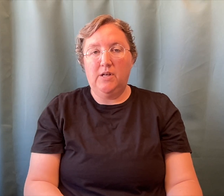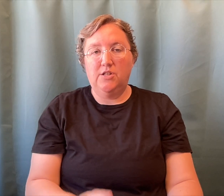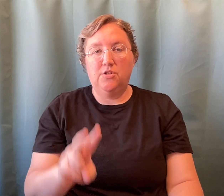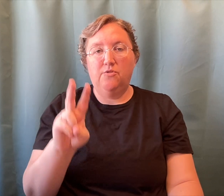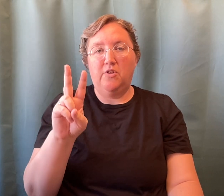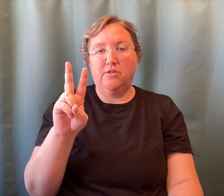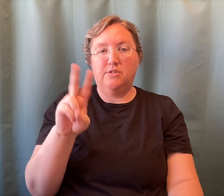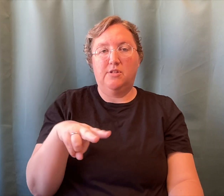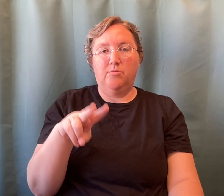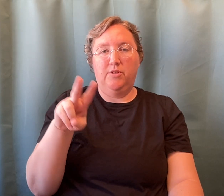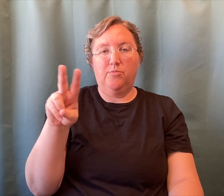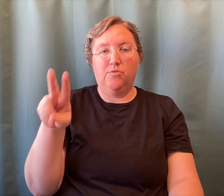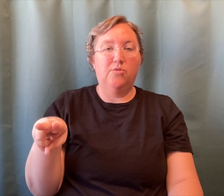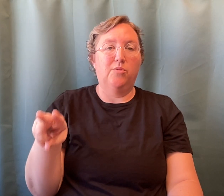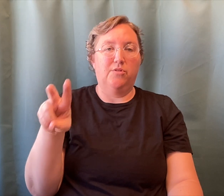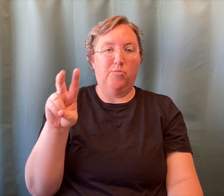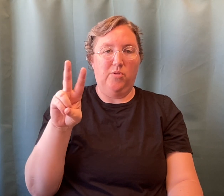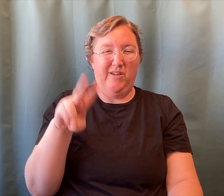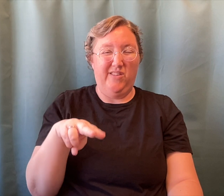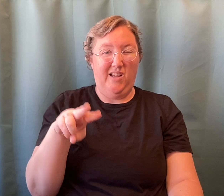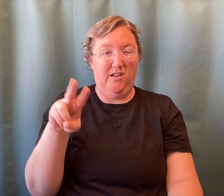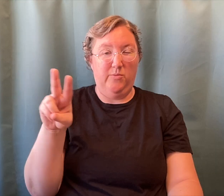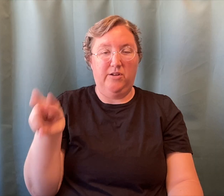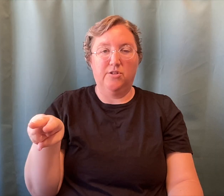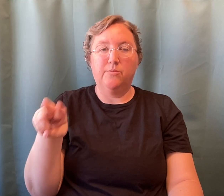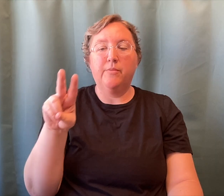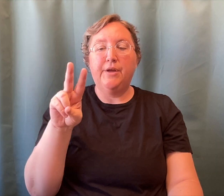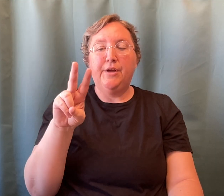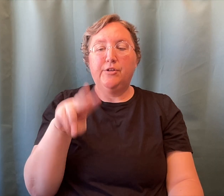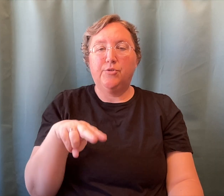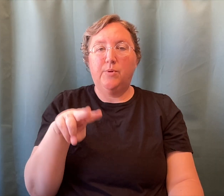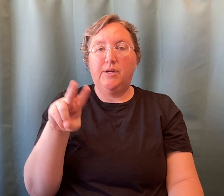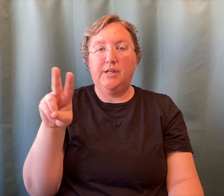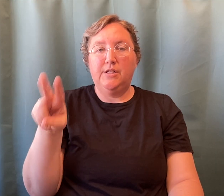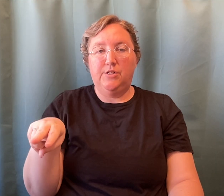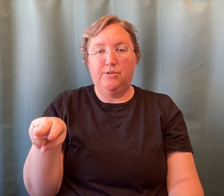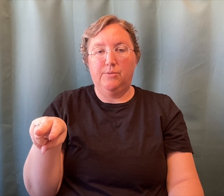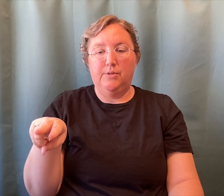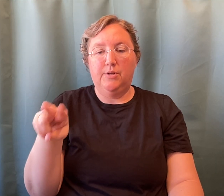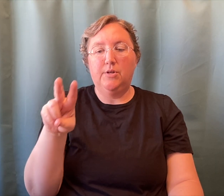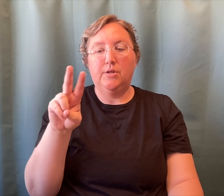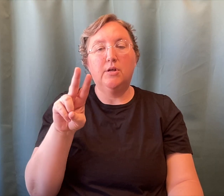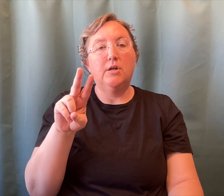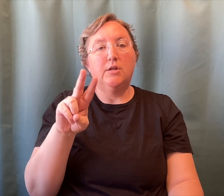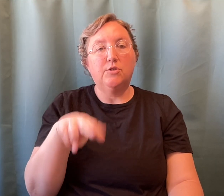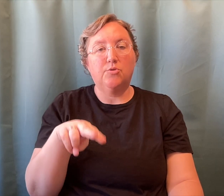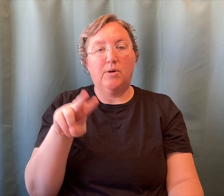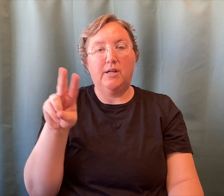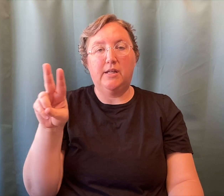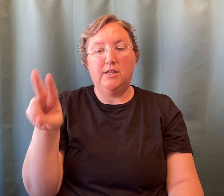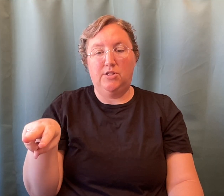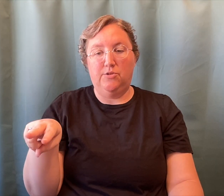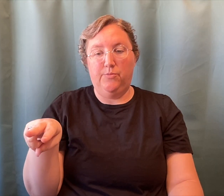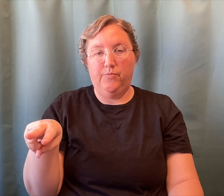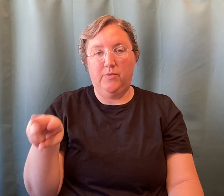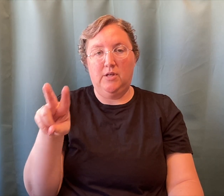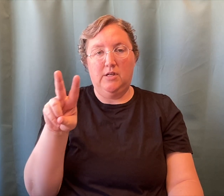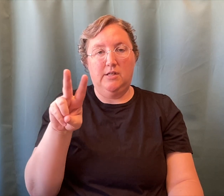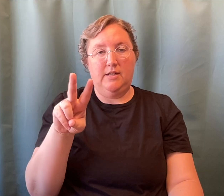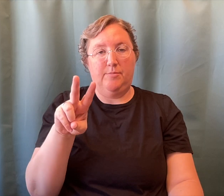22 follows the double number rule. We'll learn more about that in a week or two. 22. 22. Tap a